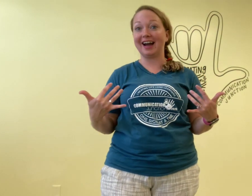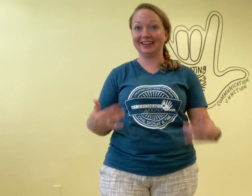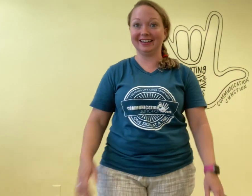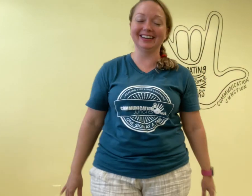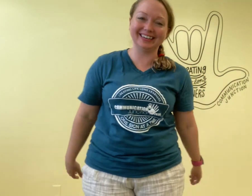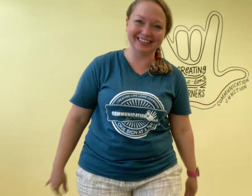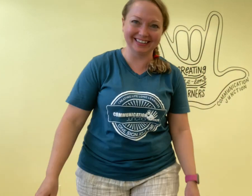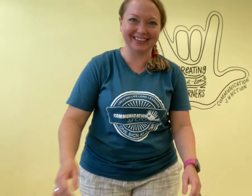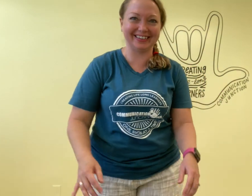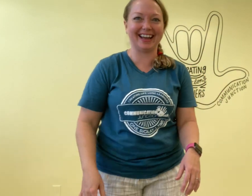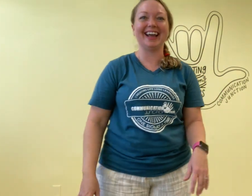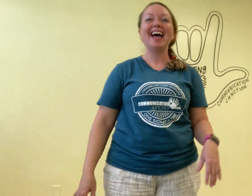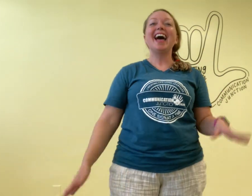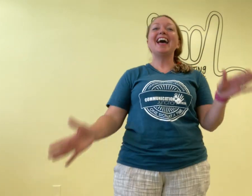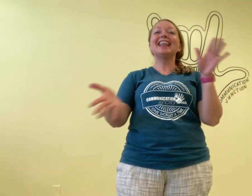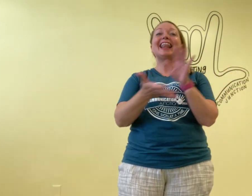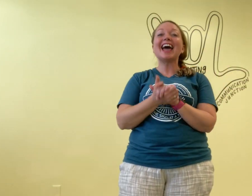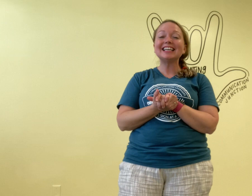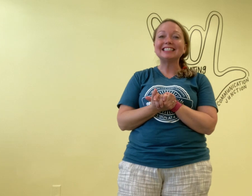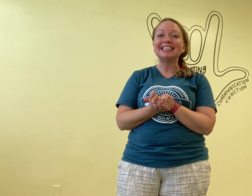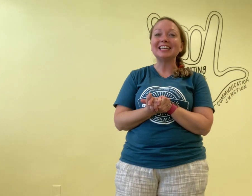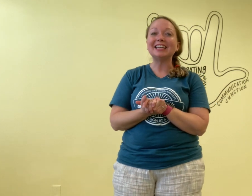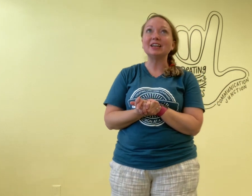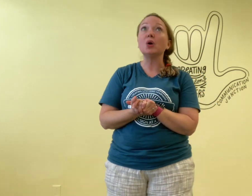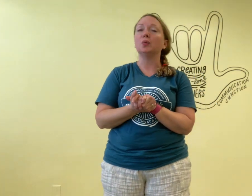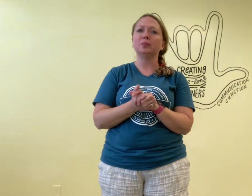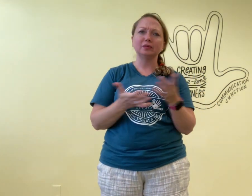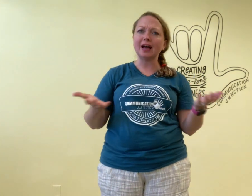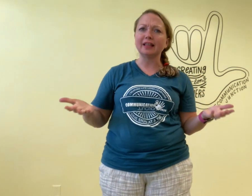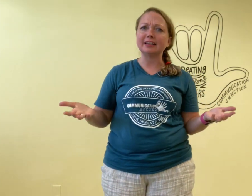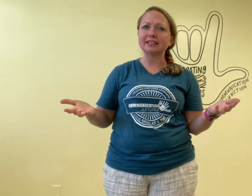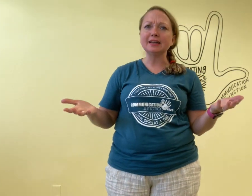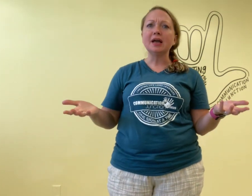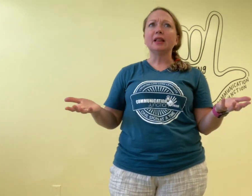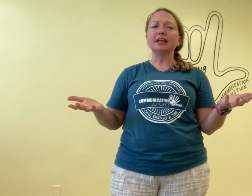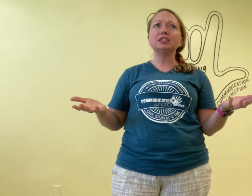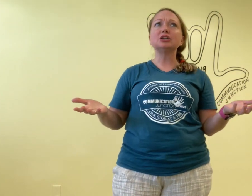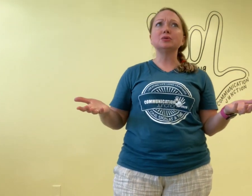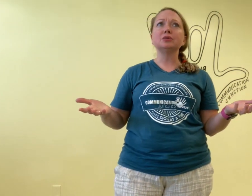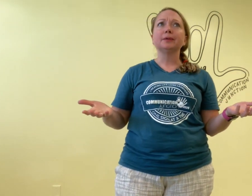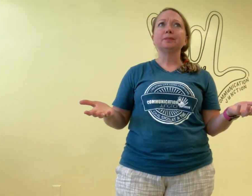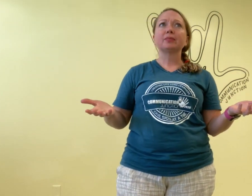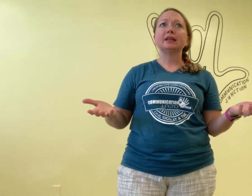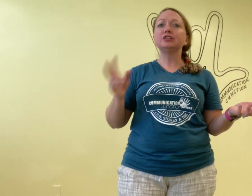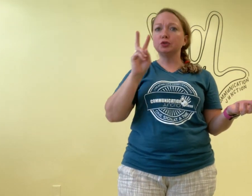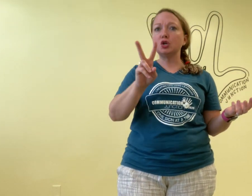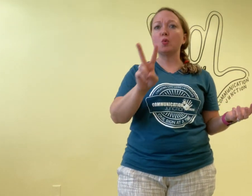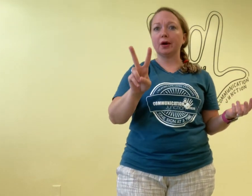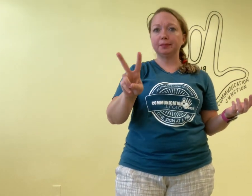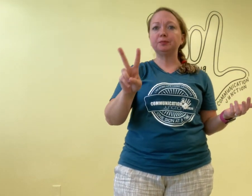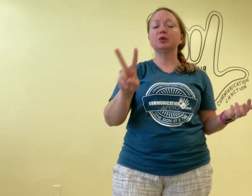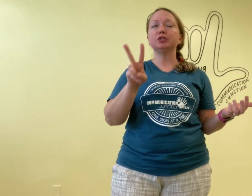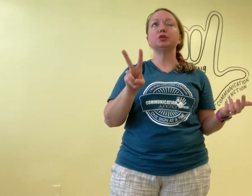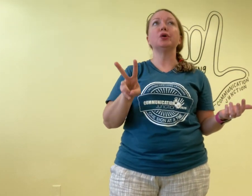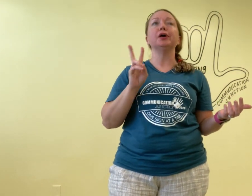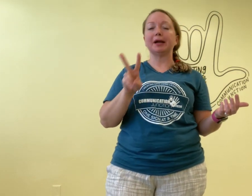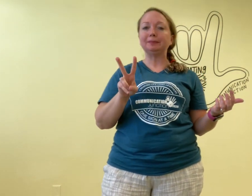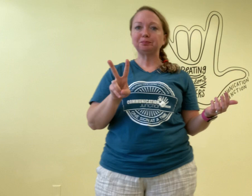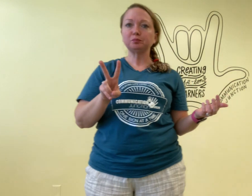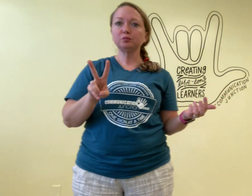here. Okay. And lastly, no, not lastly, let's do 2 more. You want to do 2 more? Okay.